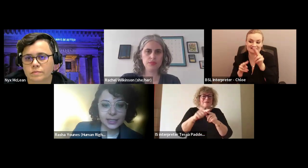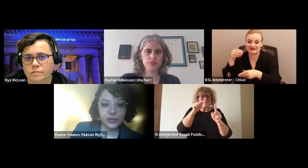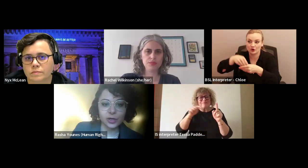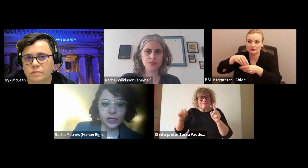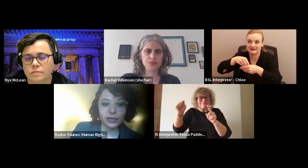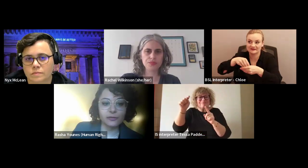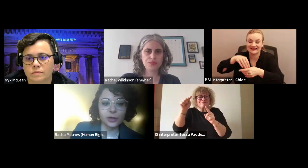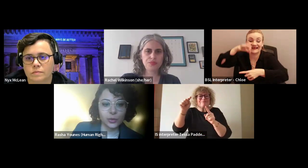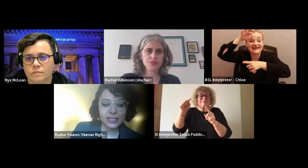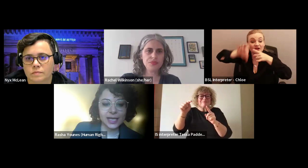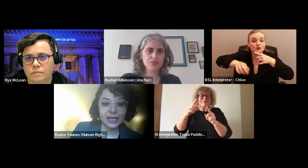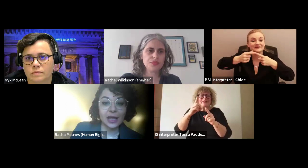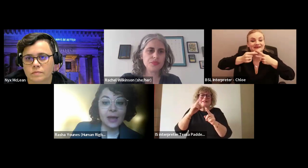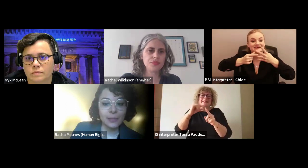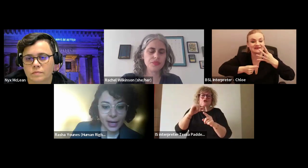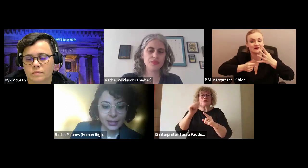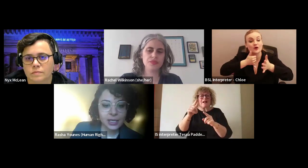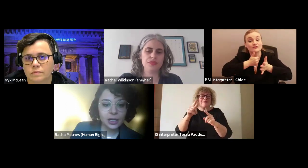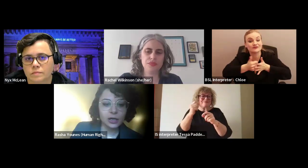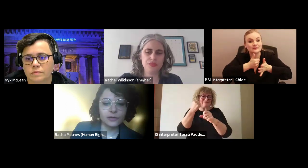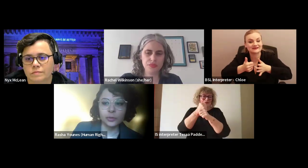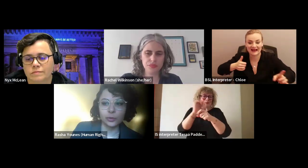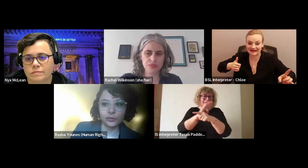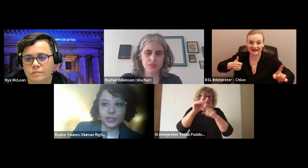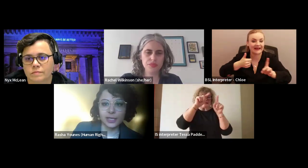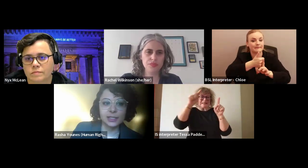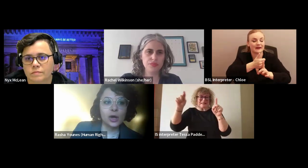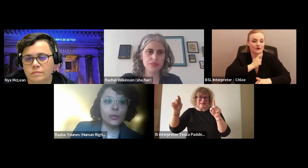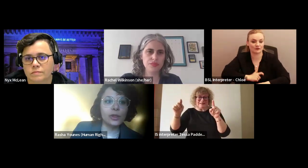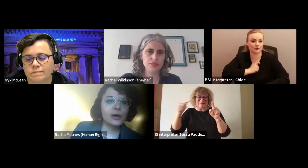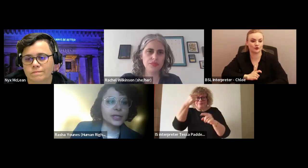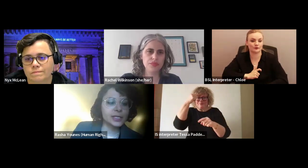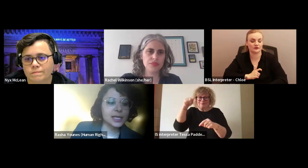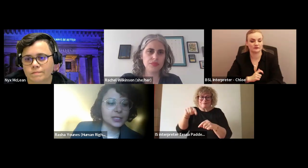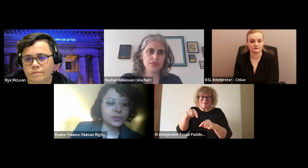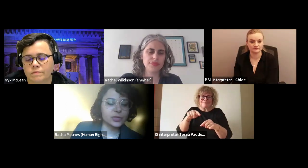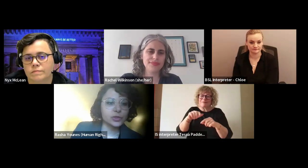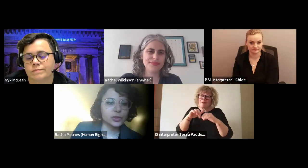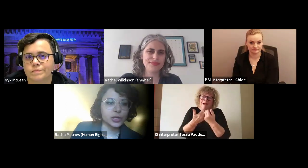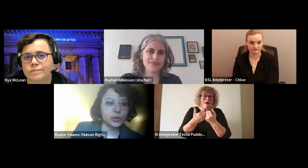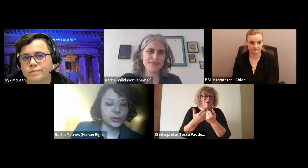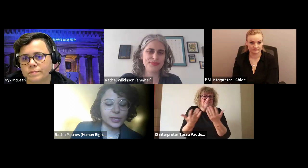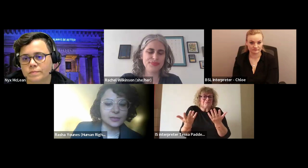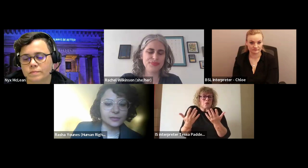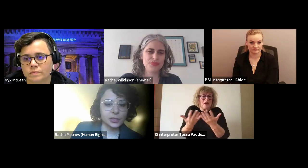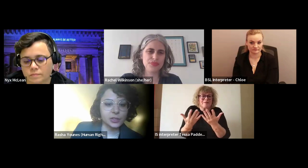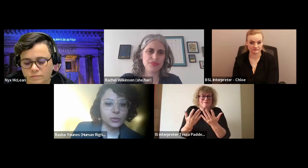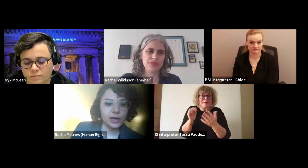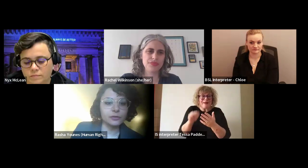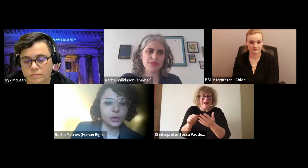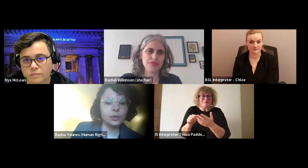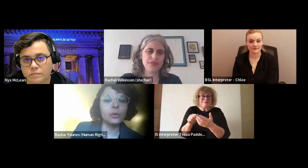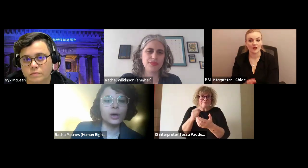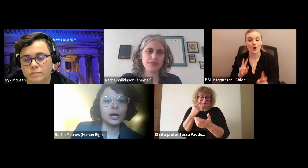including details regarding the frequency and impact of human oversight. Without this, as researchers and human rights